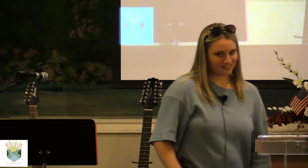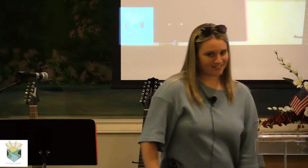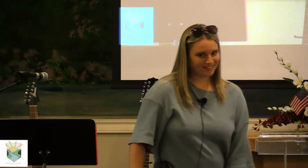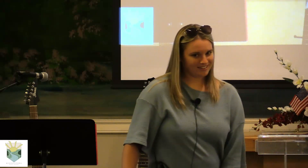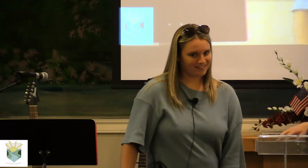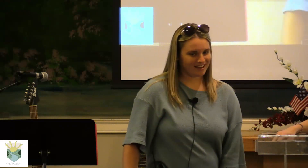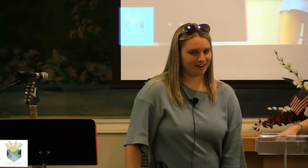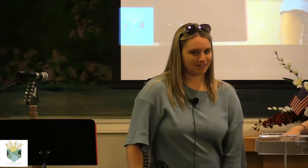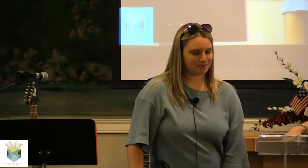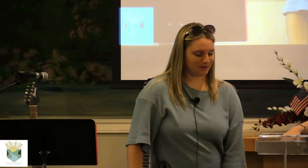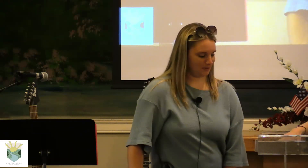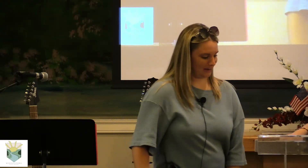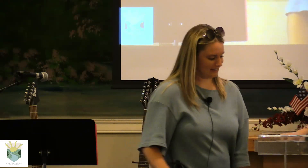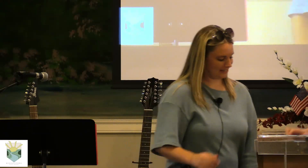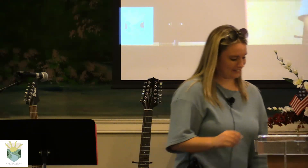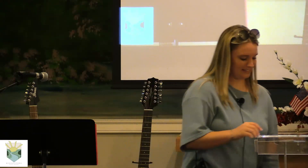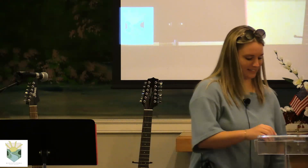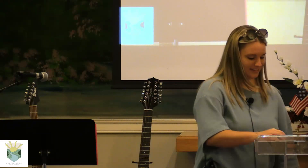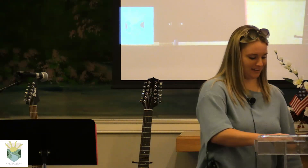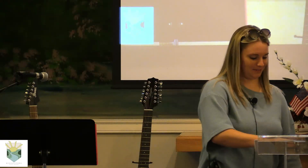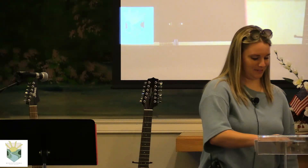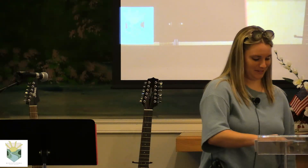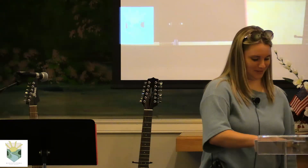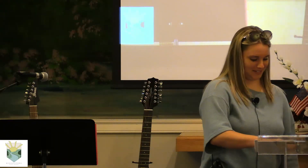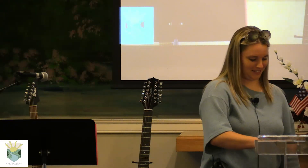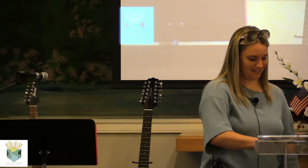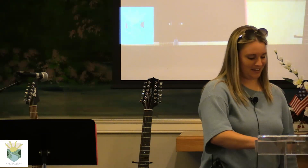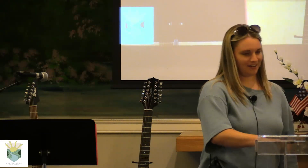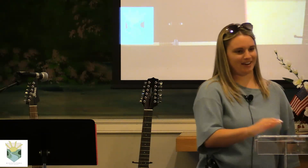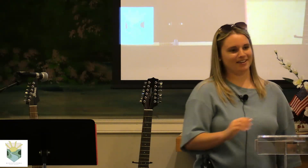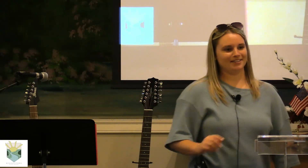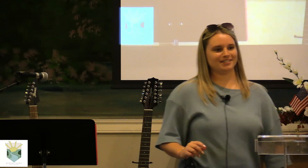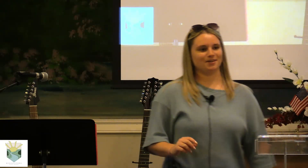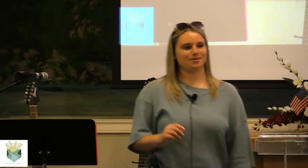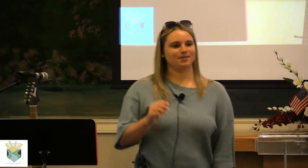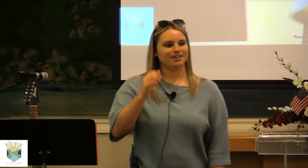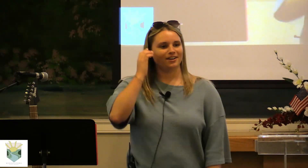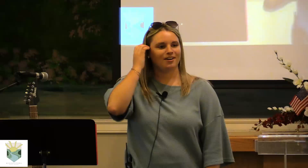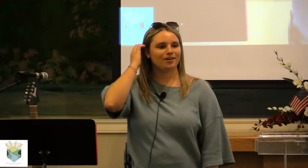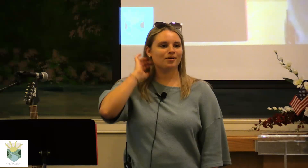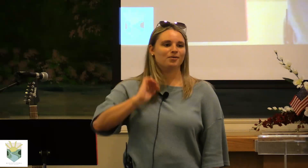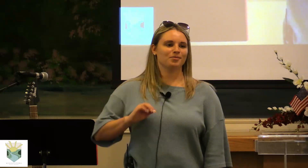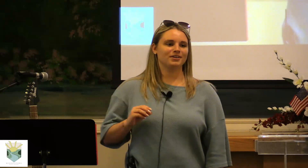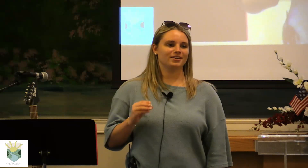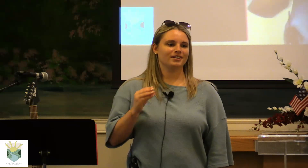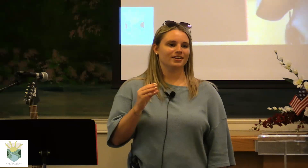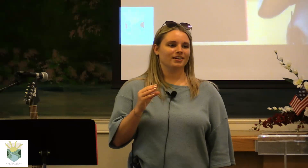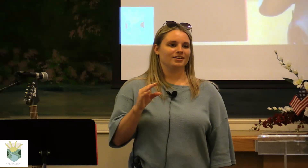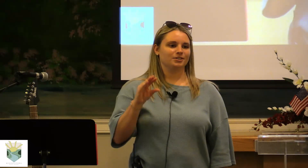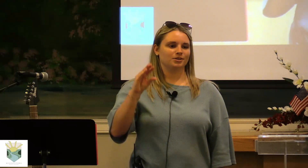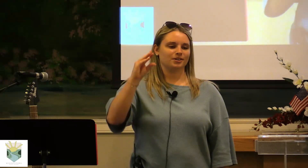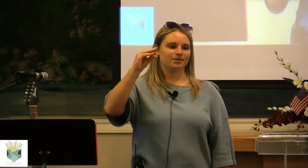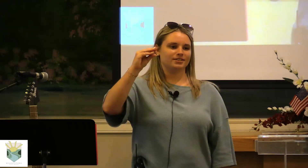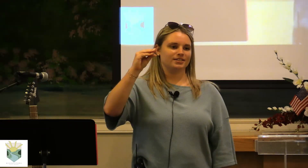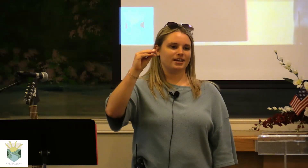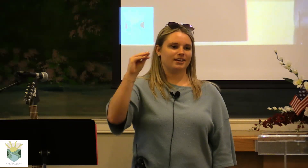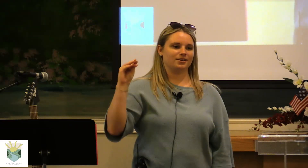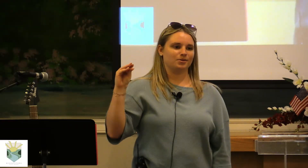Well, And I'll explain why. I learned this recently. Okay, so home, you're going to take your